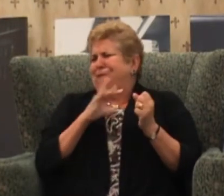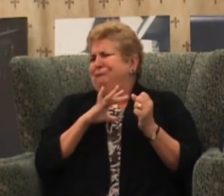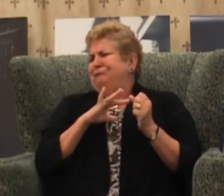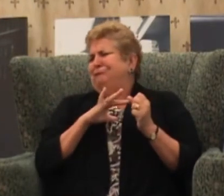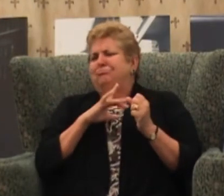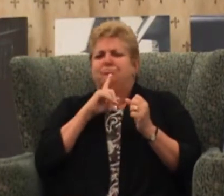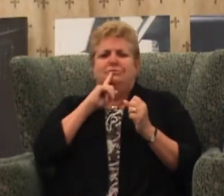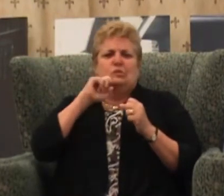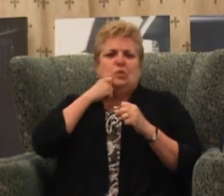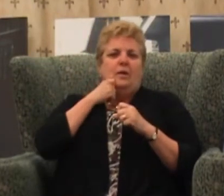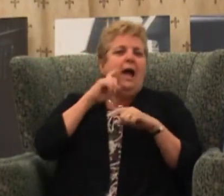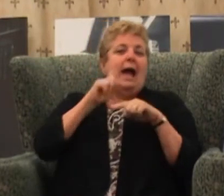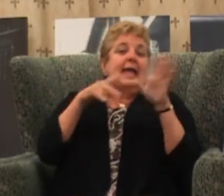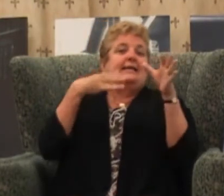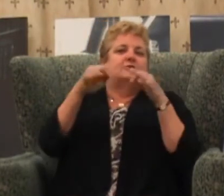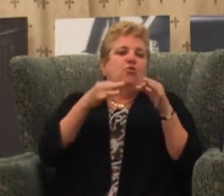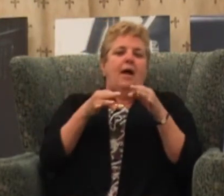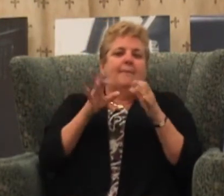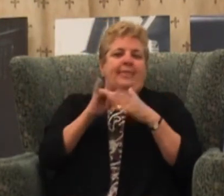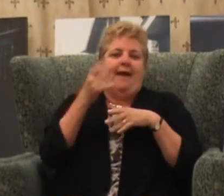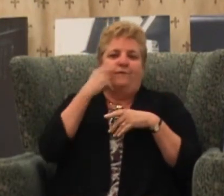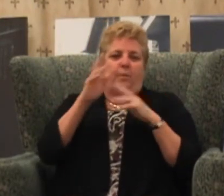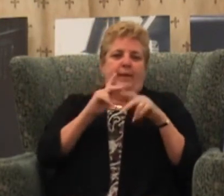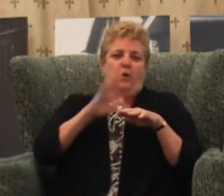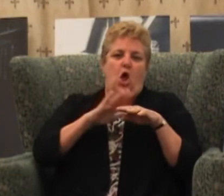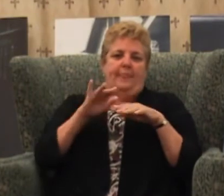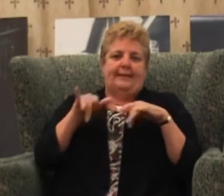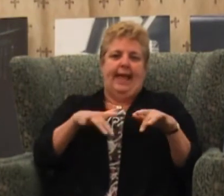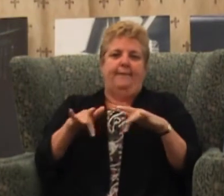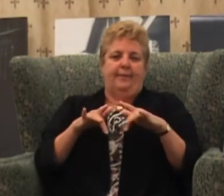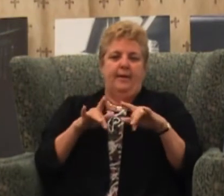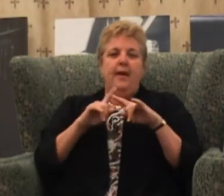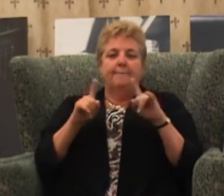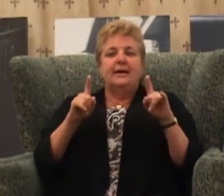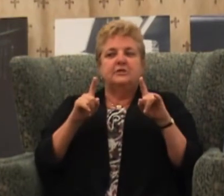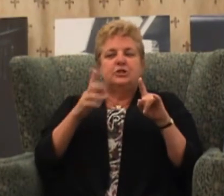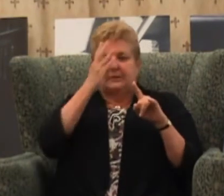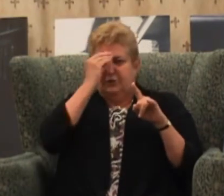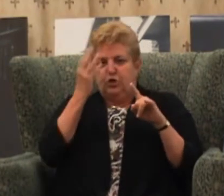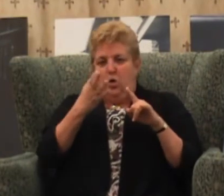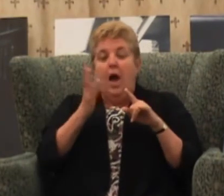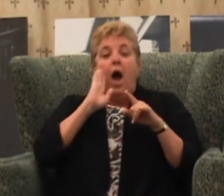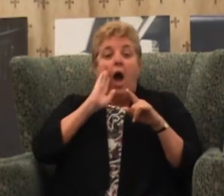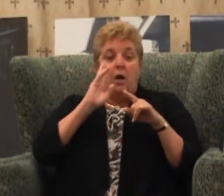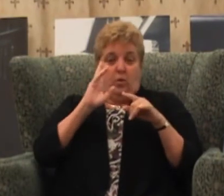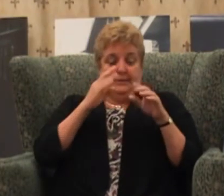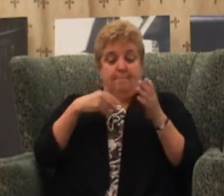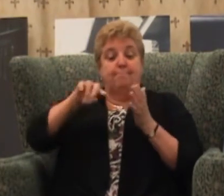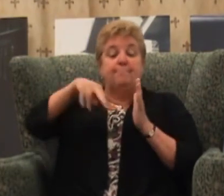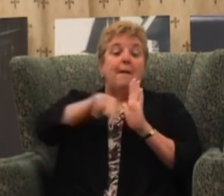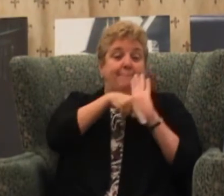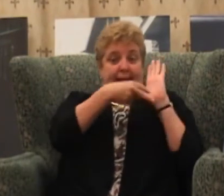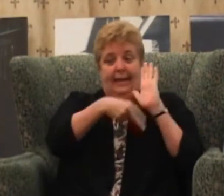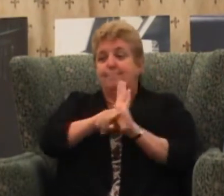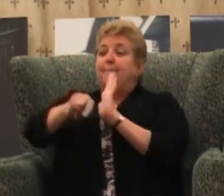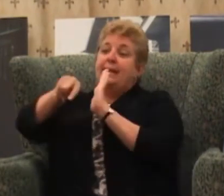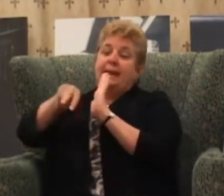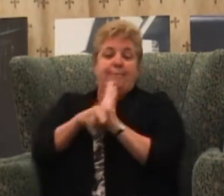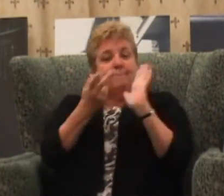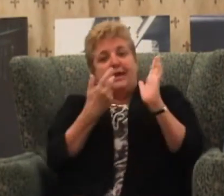I can't describe that for the people on the tape, but suffice to say, I was bumping around the whole podium, okay?